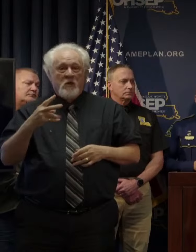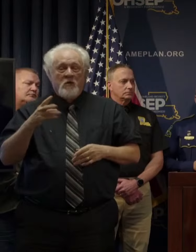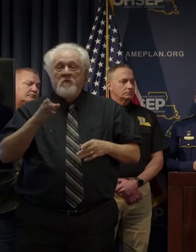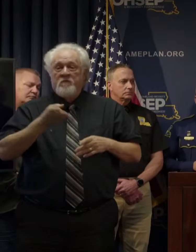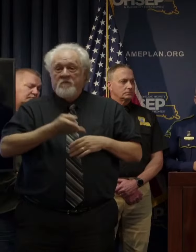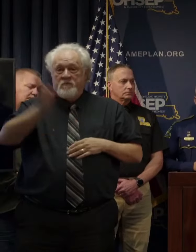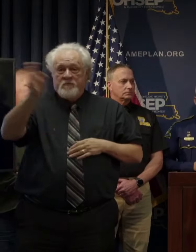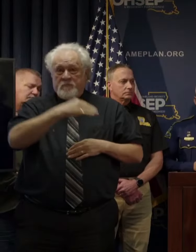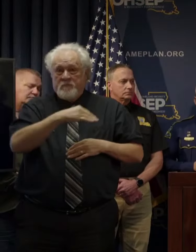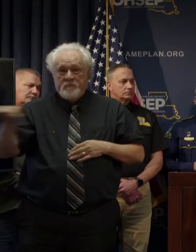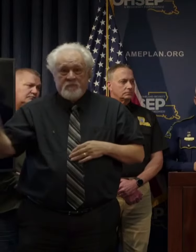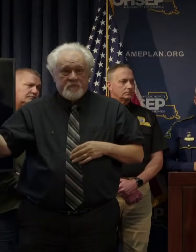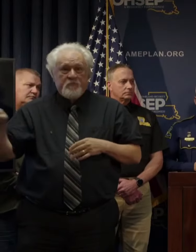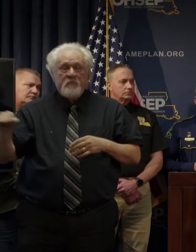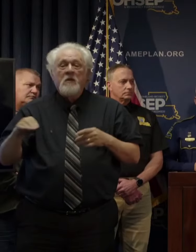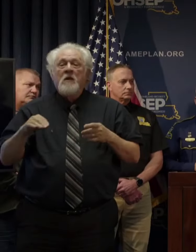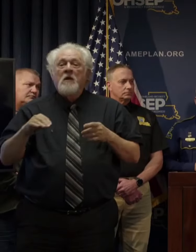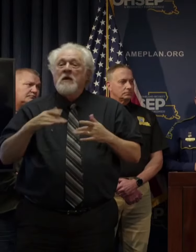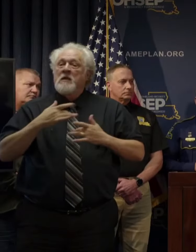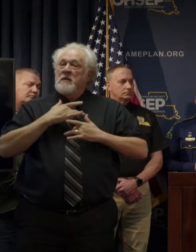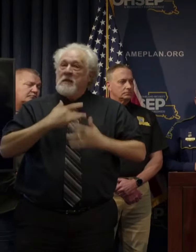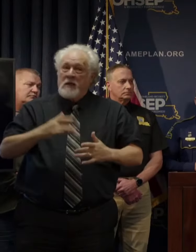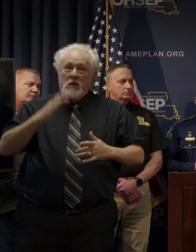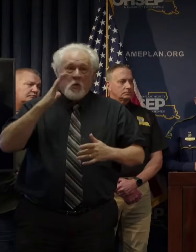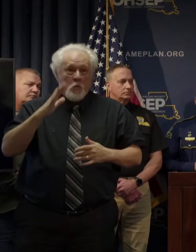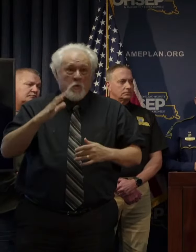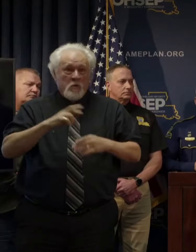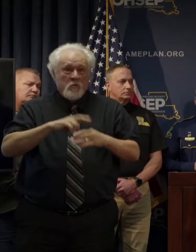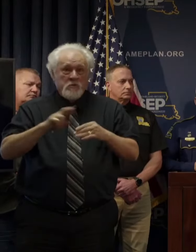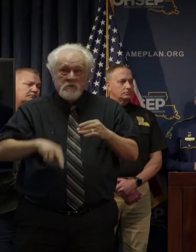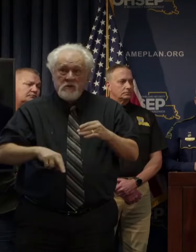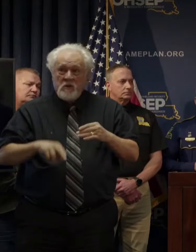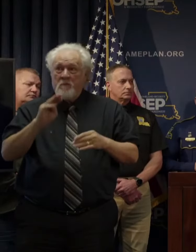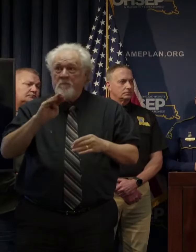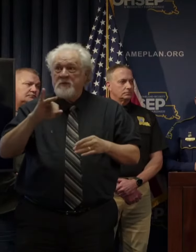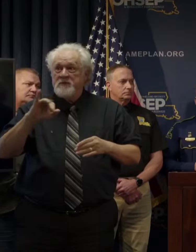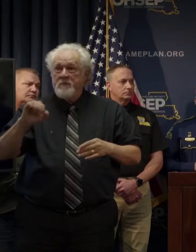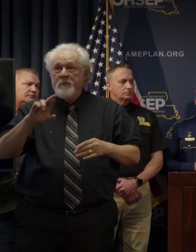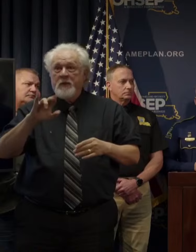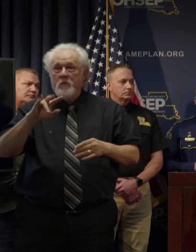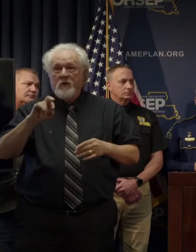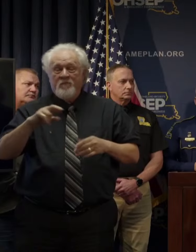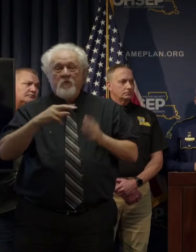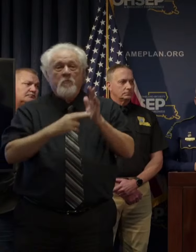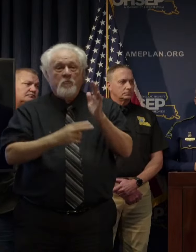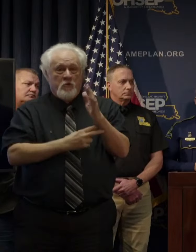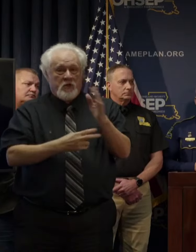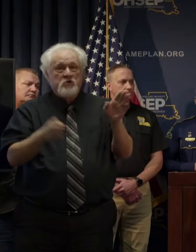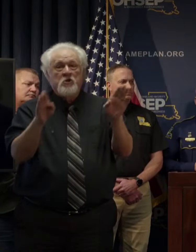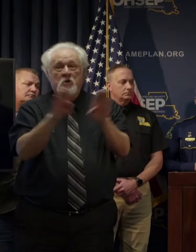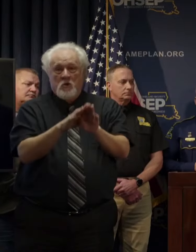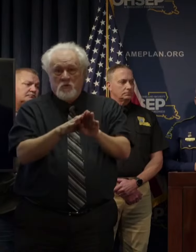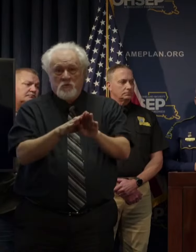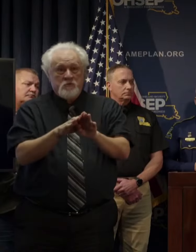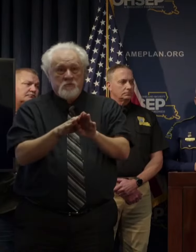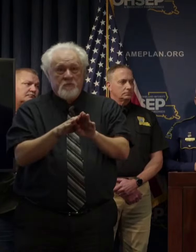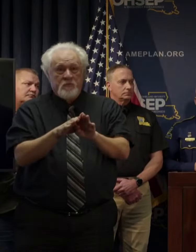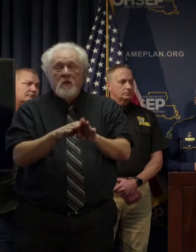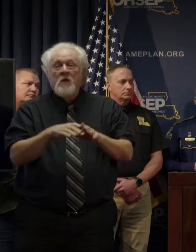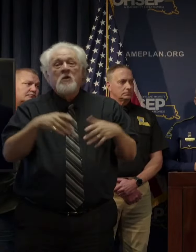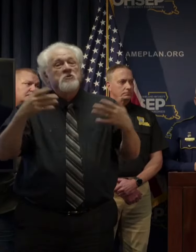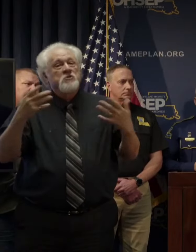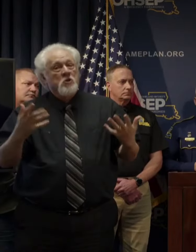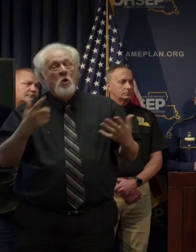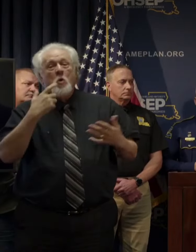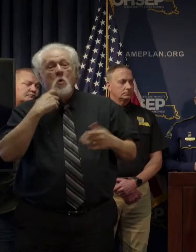corridor. It is most likely going to result in Mississippi River Bridge closures. So those